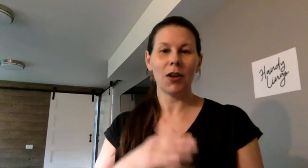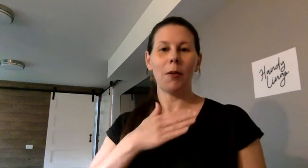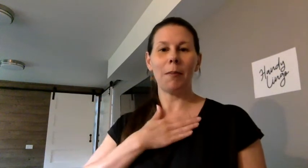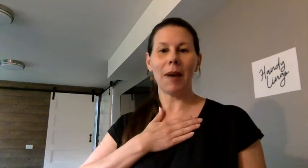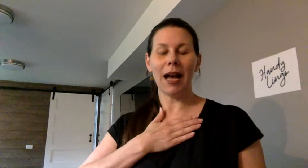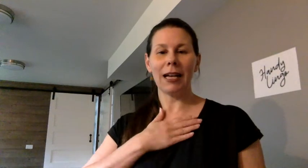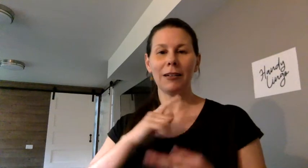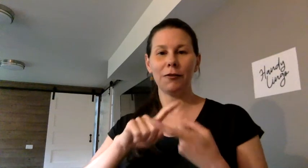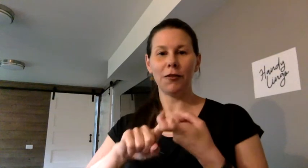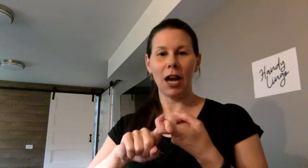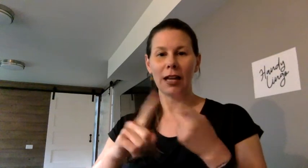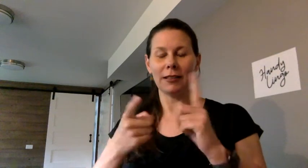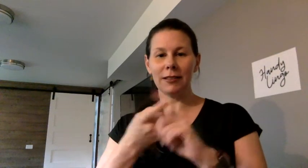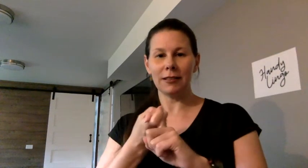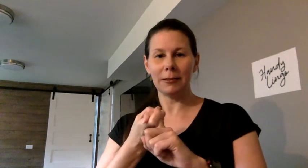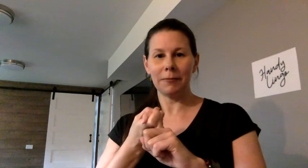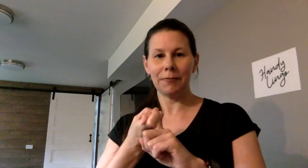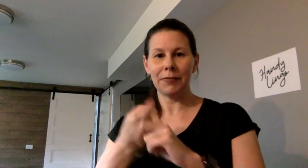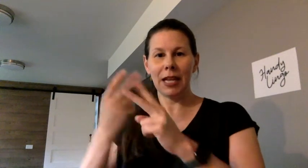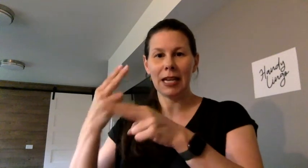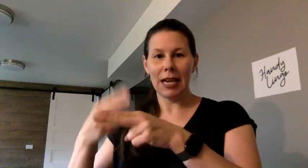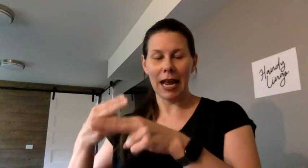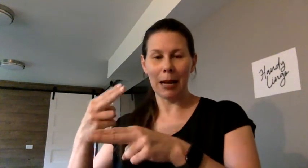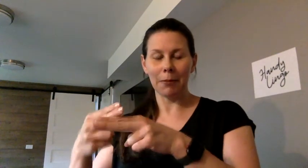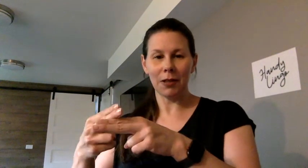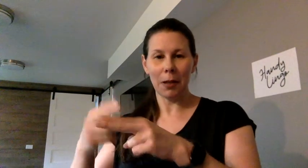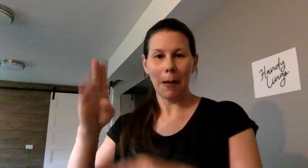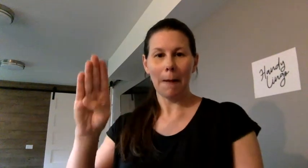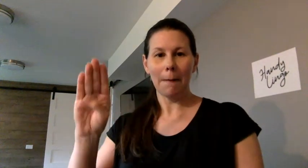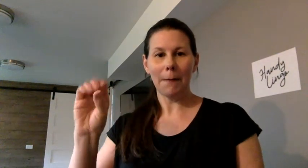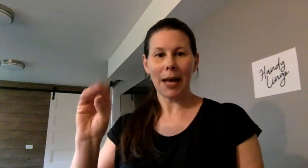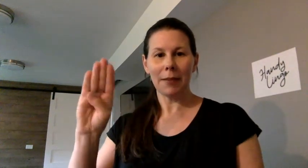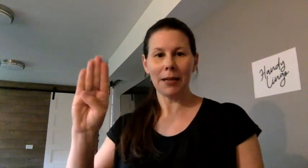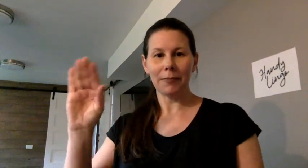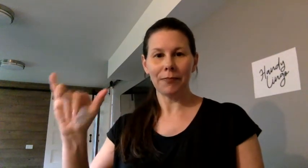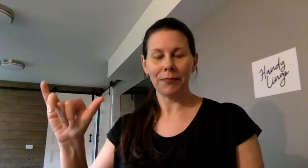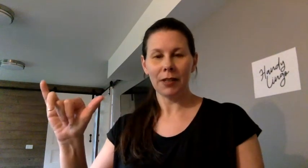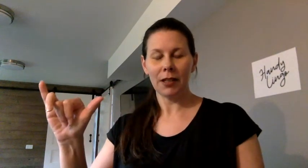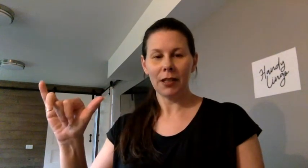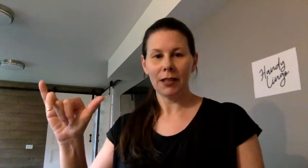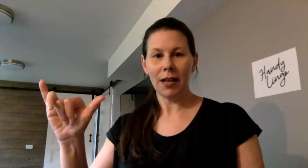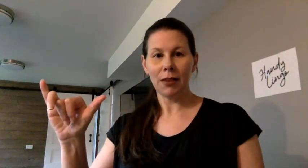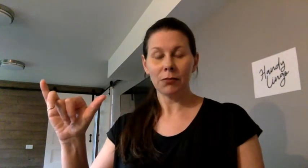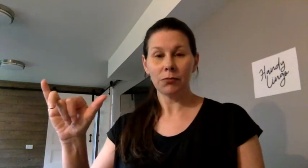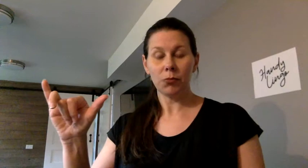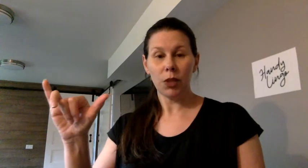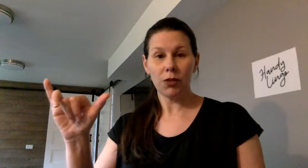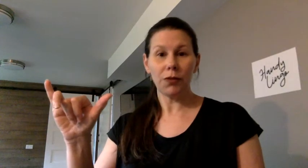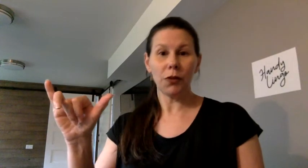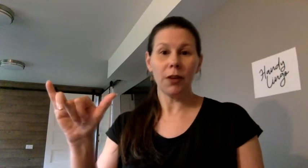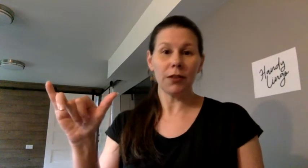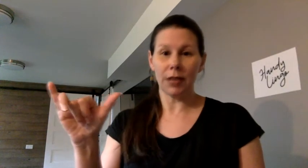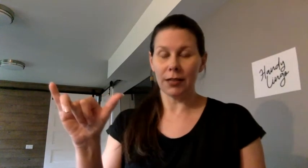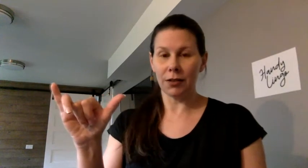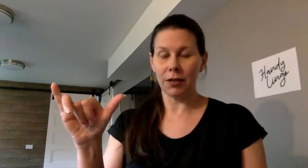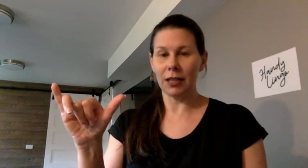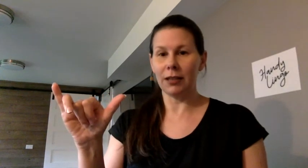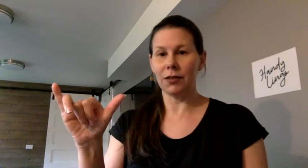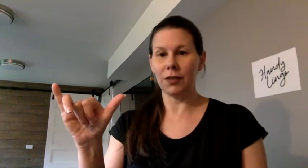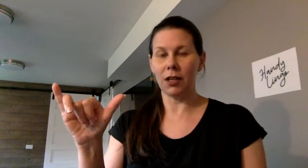So my friend's named Bobby. Now, we used a few other signs already in this video.